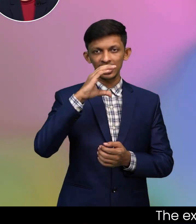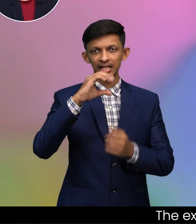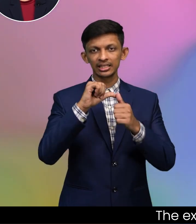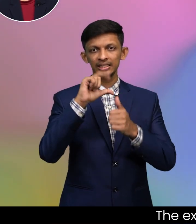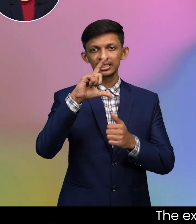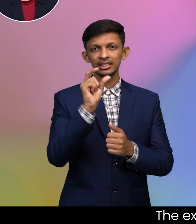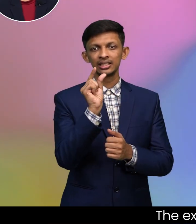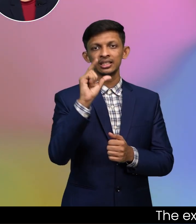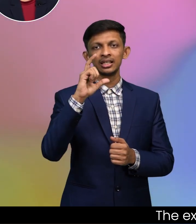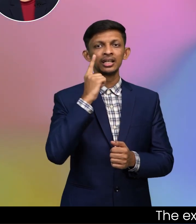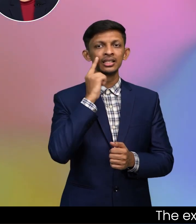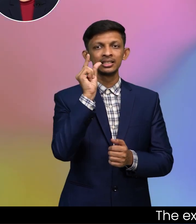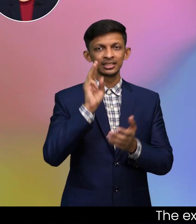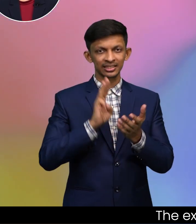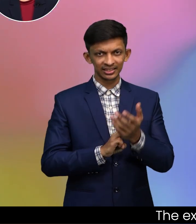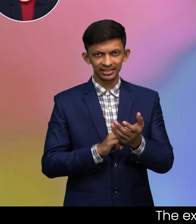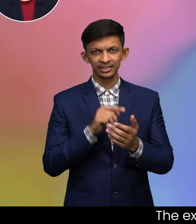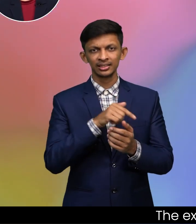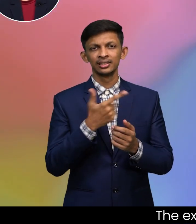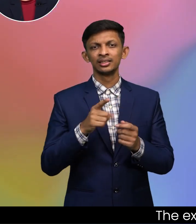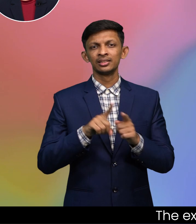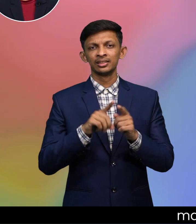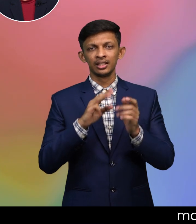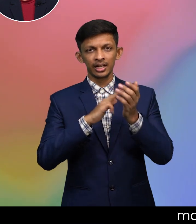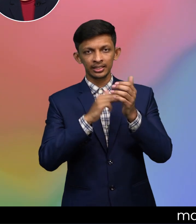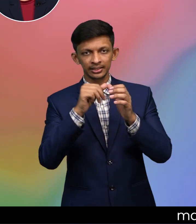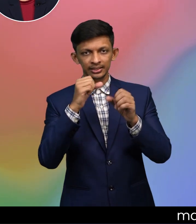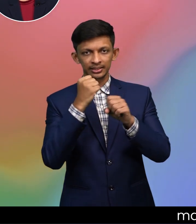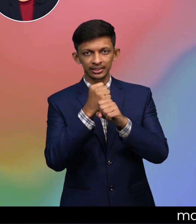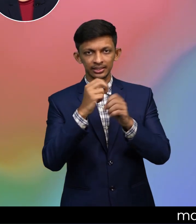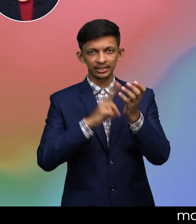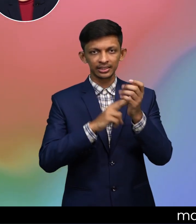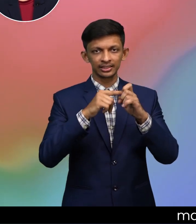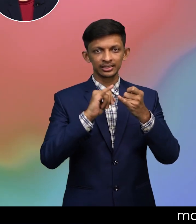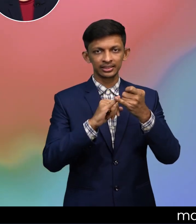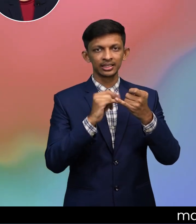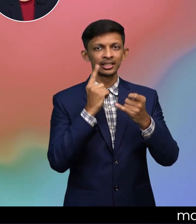and derivatives of steroid hormones.